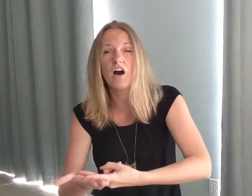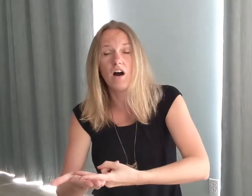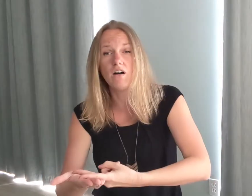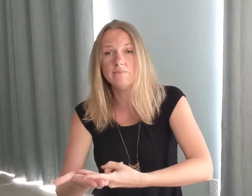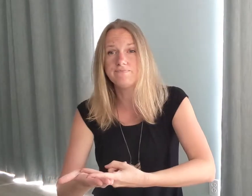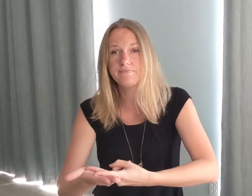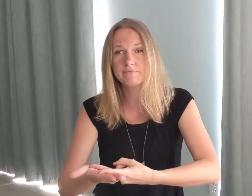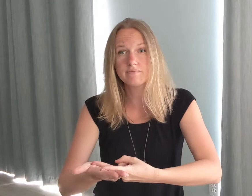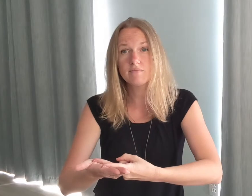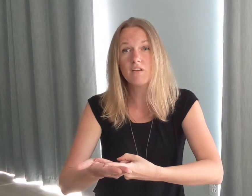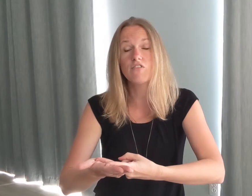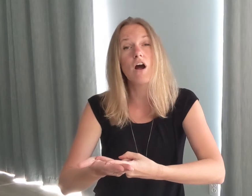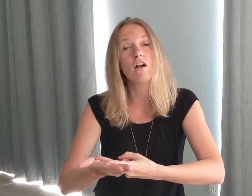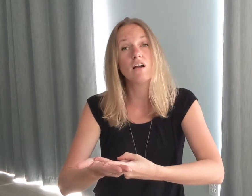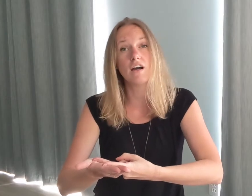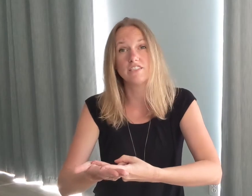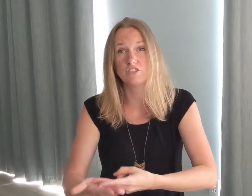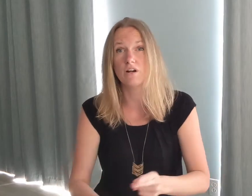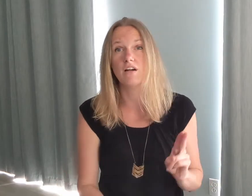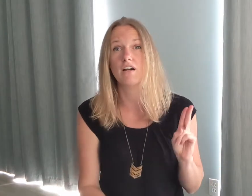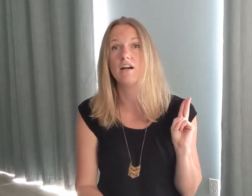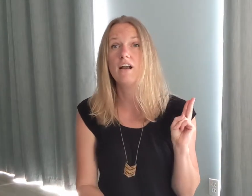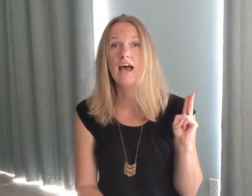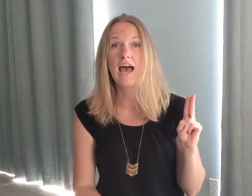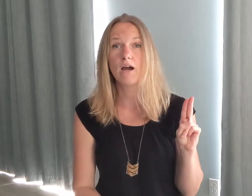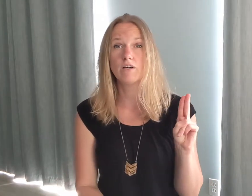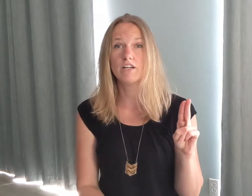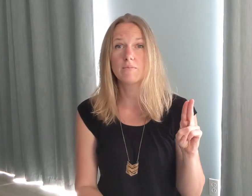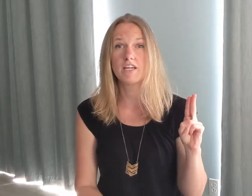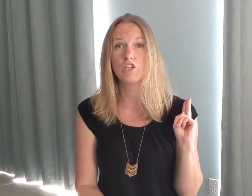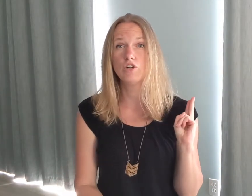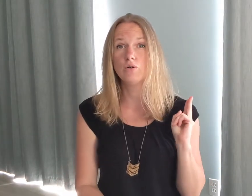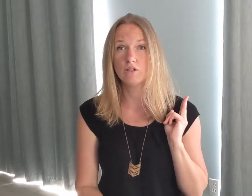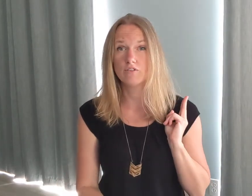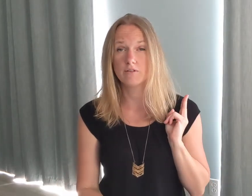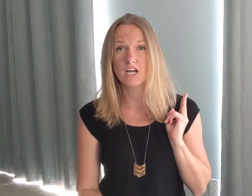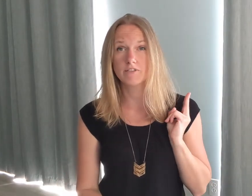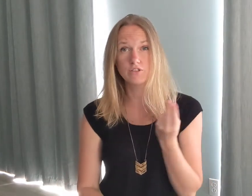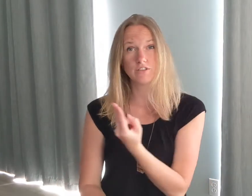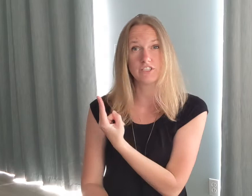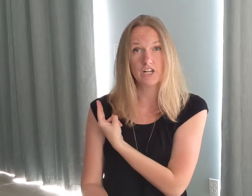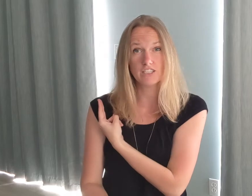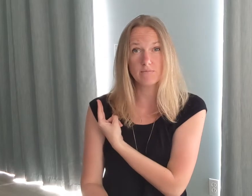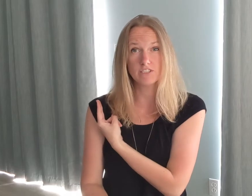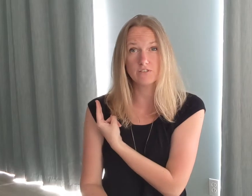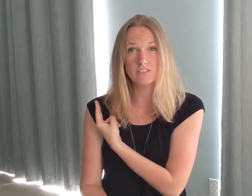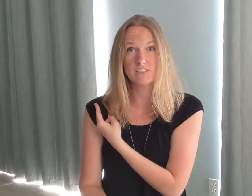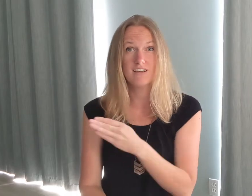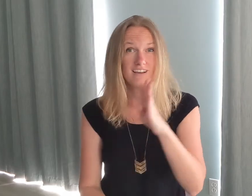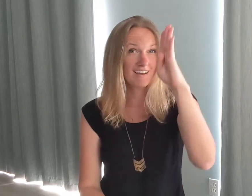fall, for our God is stronger. Our, you're going to make a U, go from your dominant shoulder to your non-dominant shoulder.